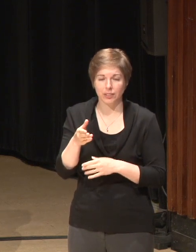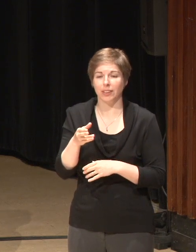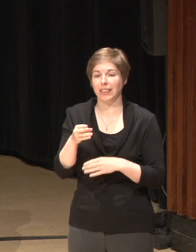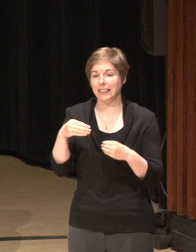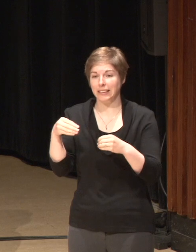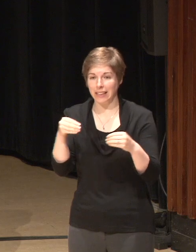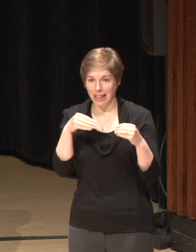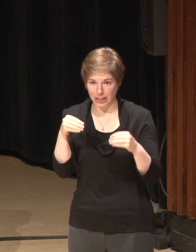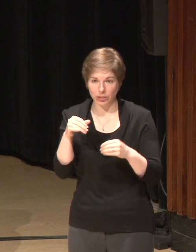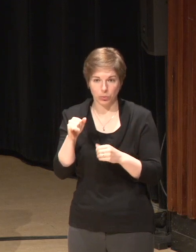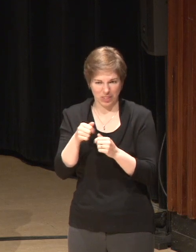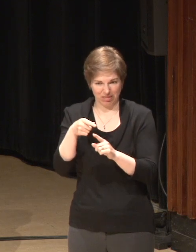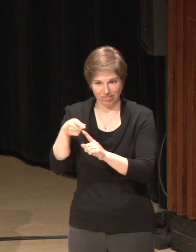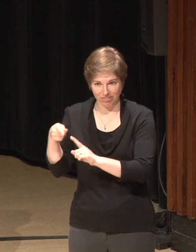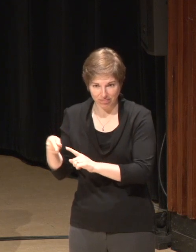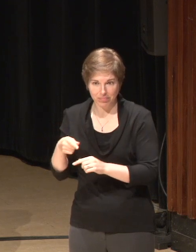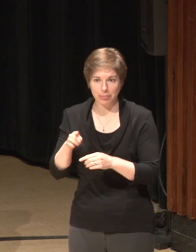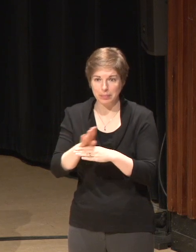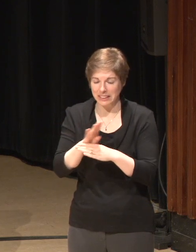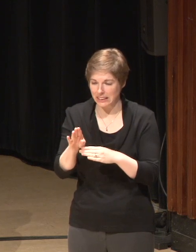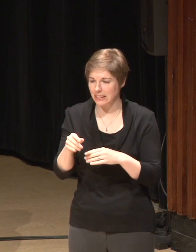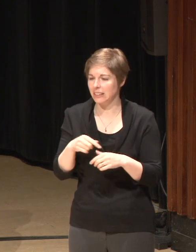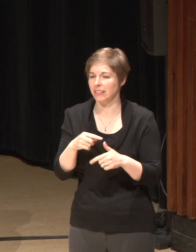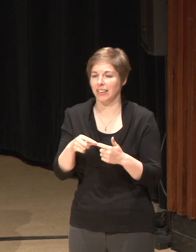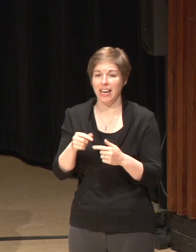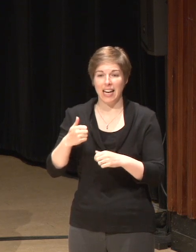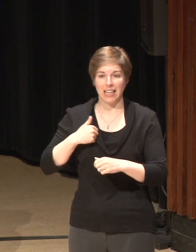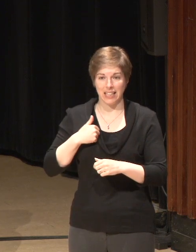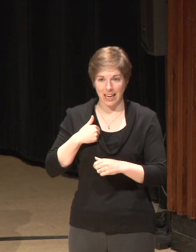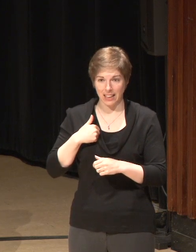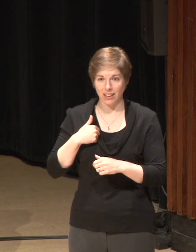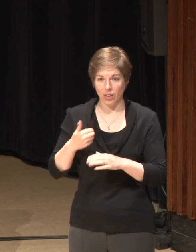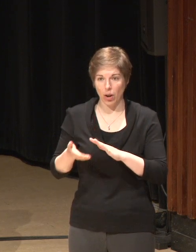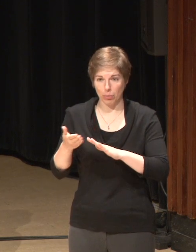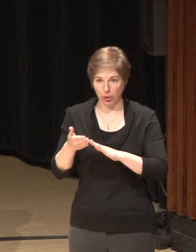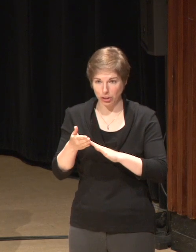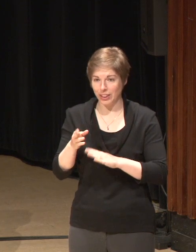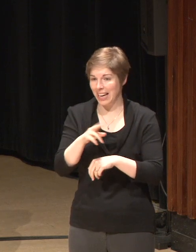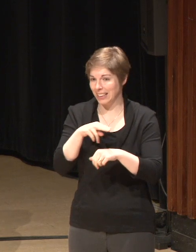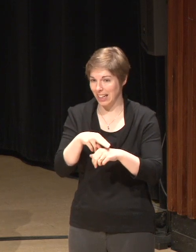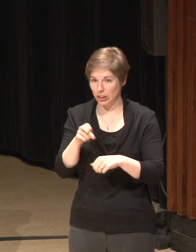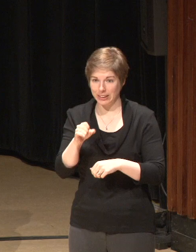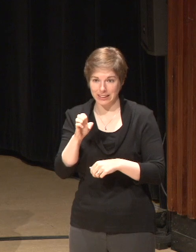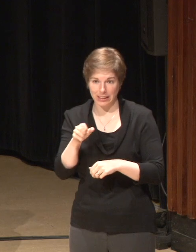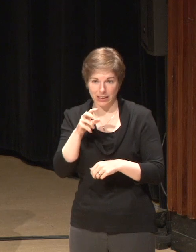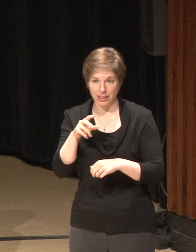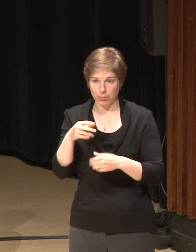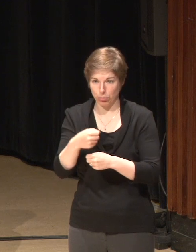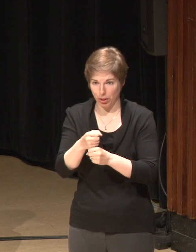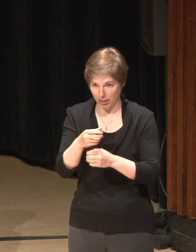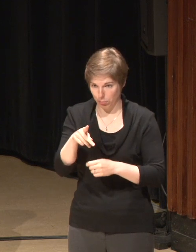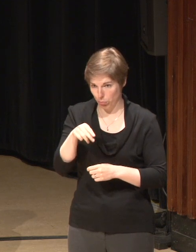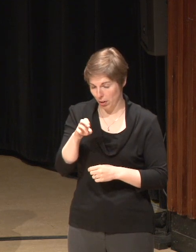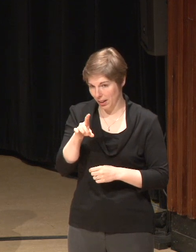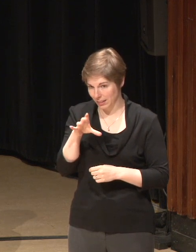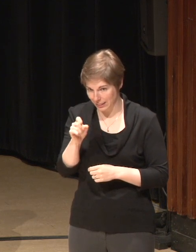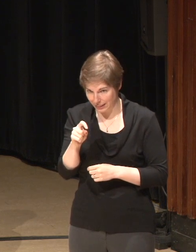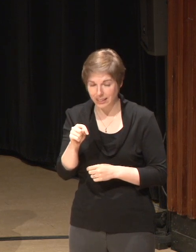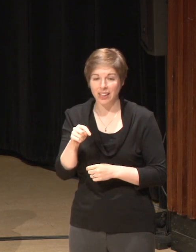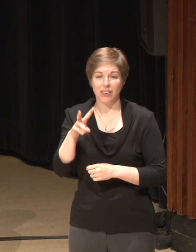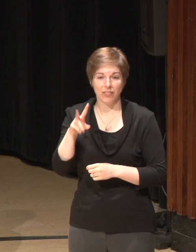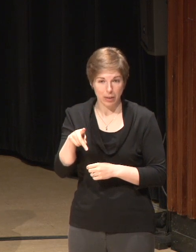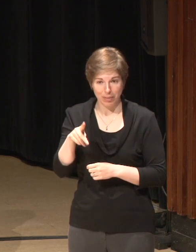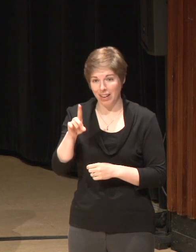Power, Inc., Executive Vice President, Canadian Operations with National Sea Products Limited, Vice President, Finance and Administration